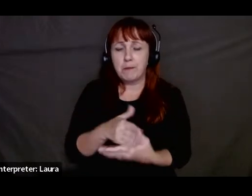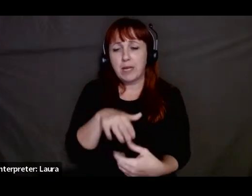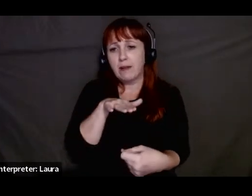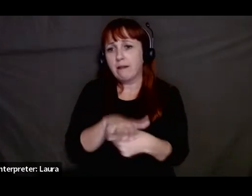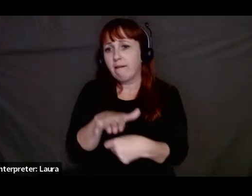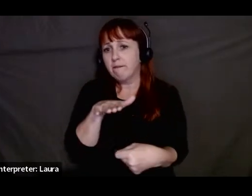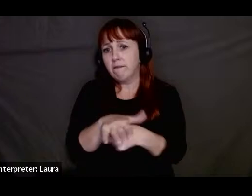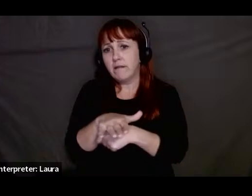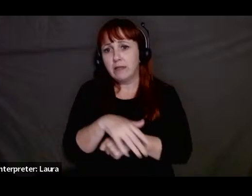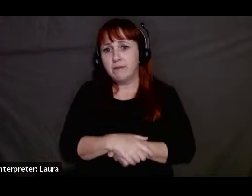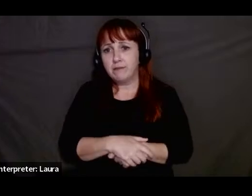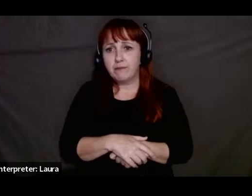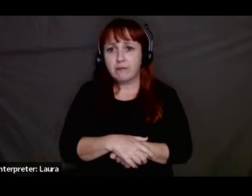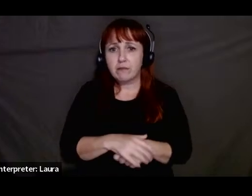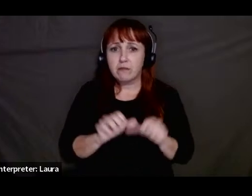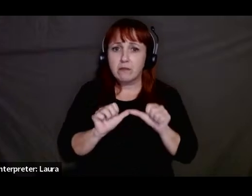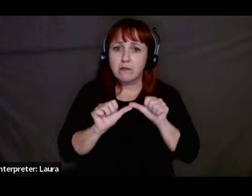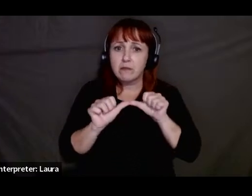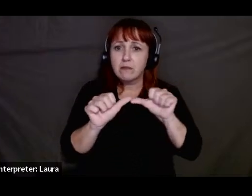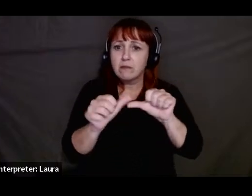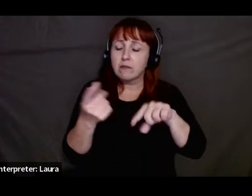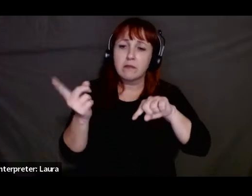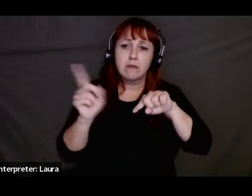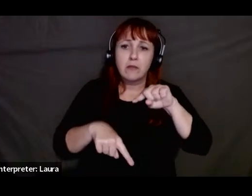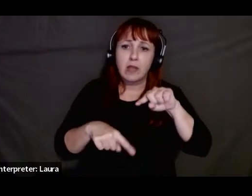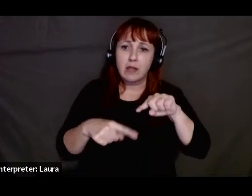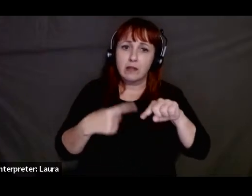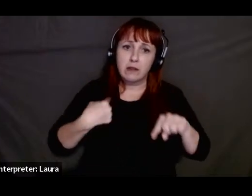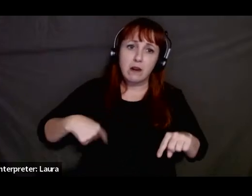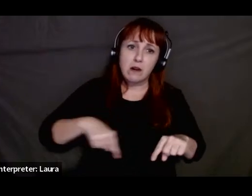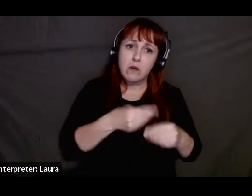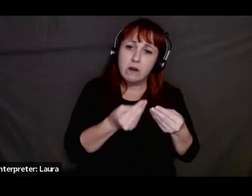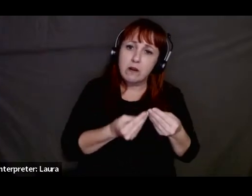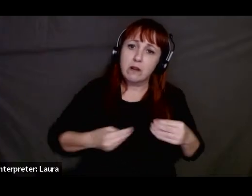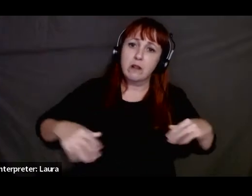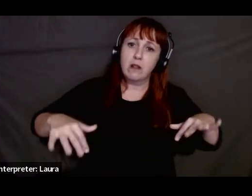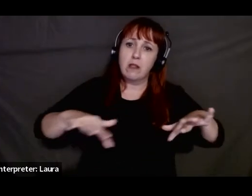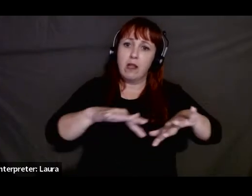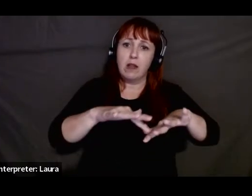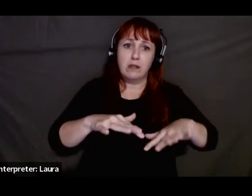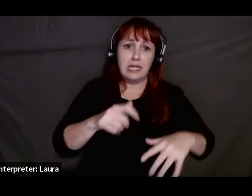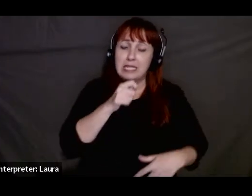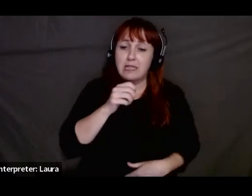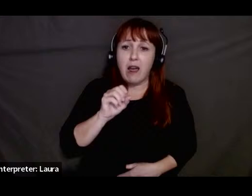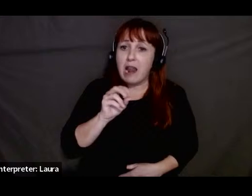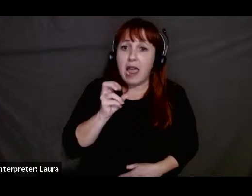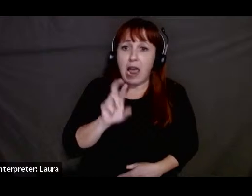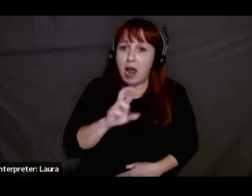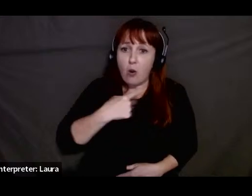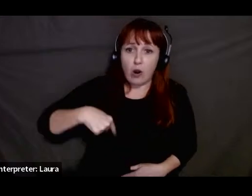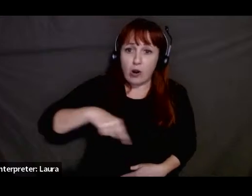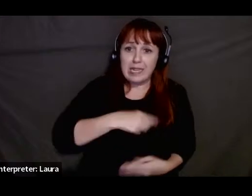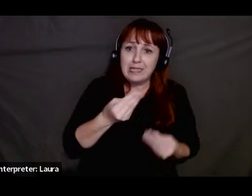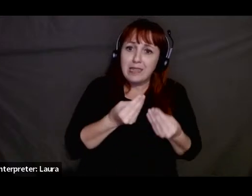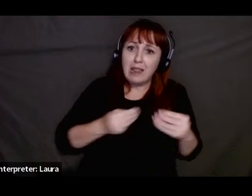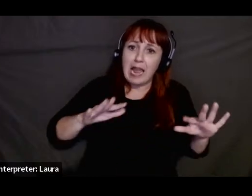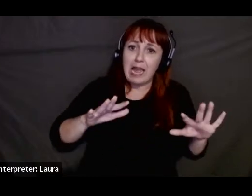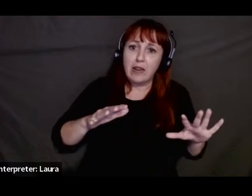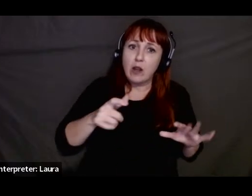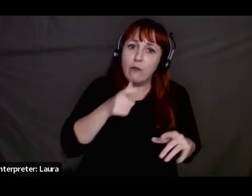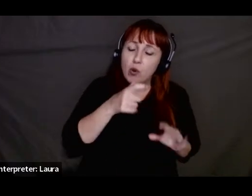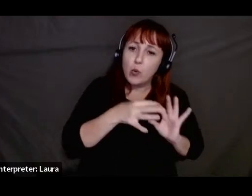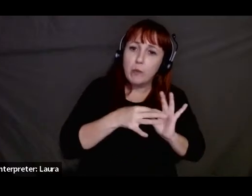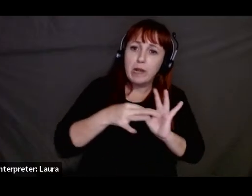You cannot continue doing this on our lands. And it's not even our lands. It's the lands of